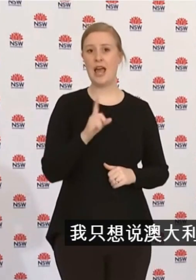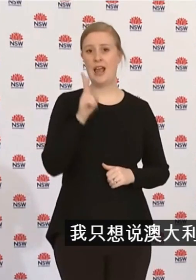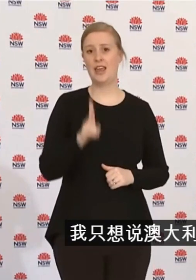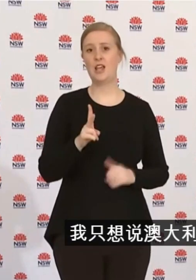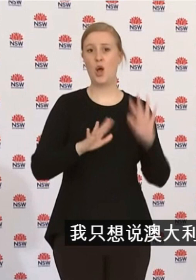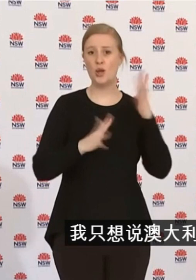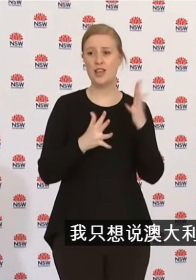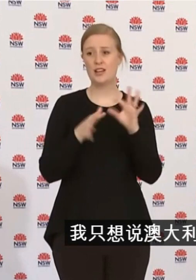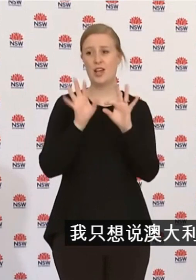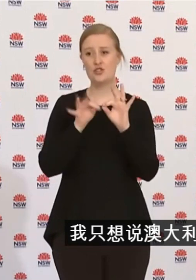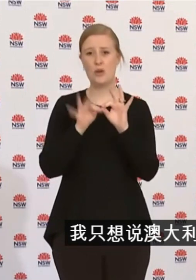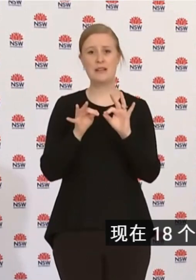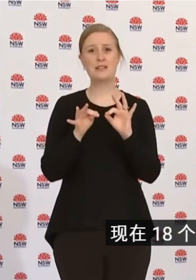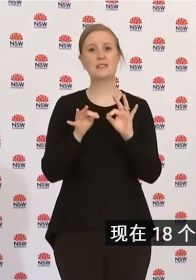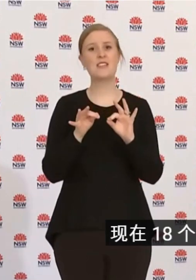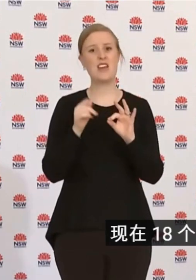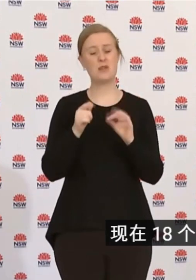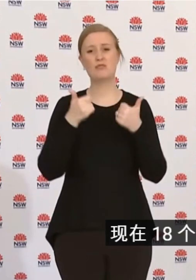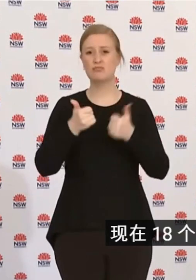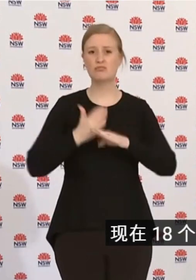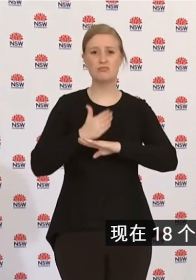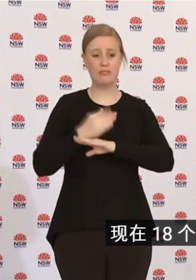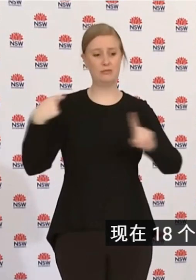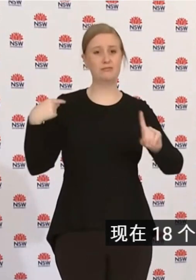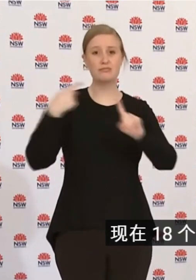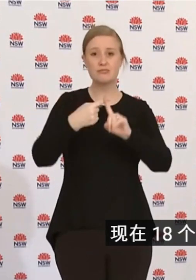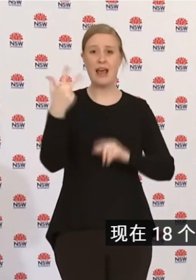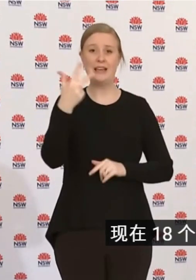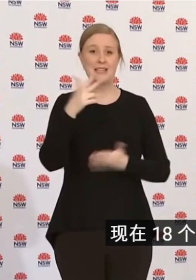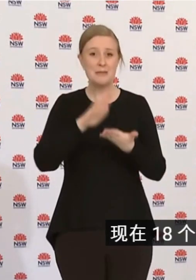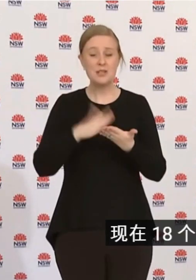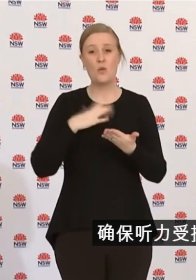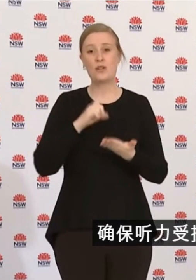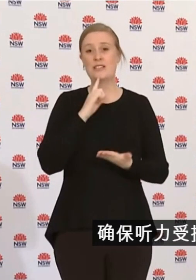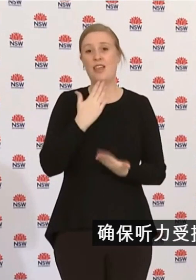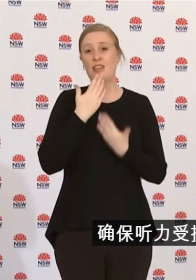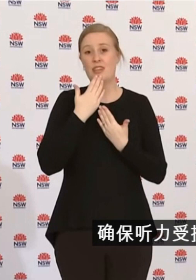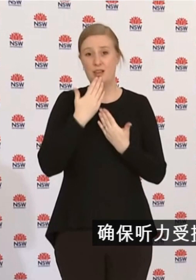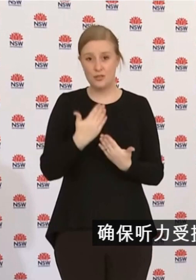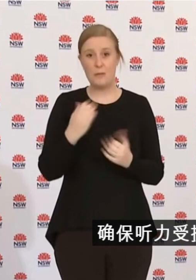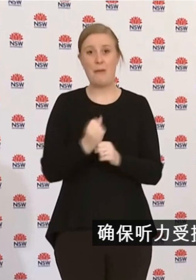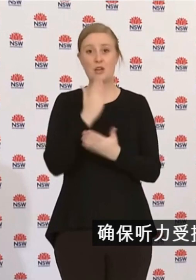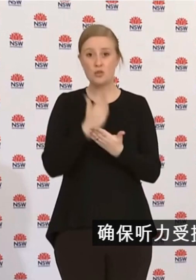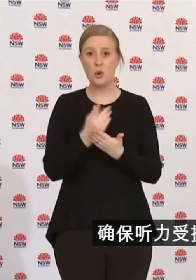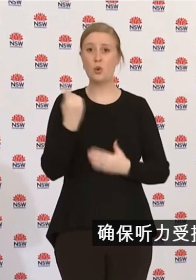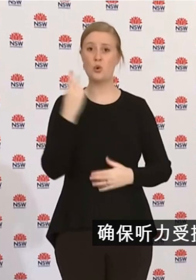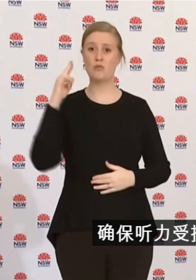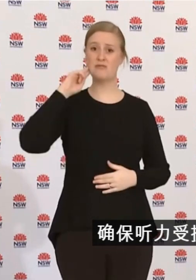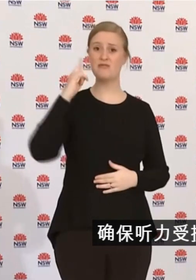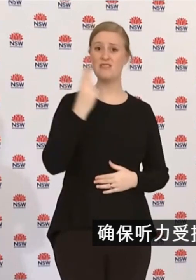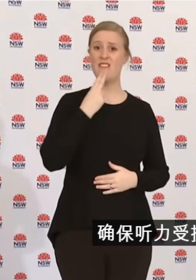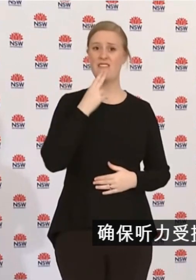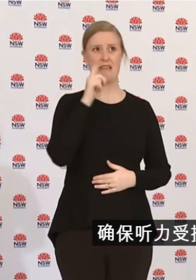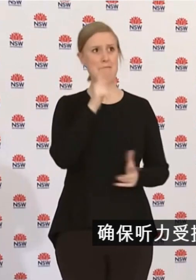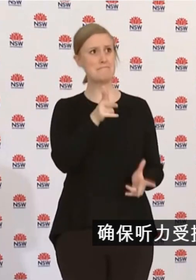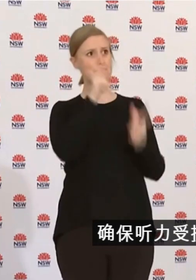Auslan interpreters have done an amazing job now for 18 months, and I just want to thank you for making sure that people who are hearing impaired actually